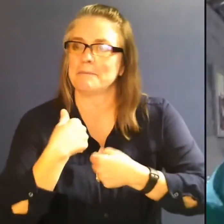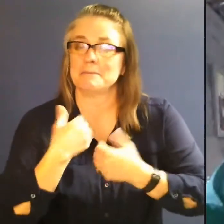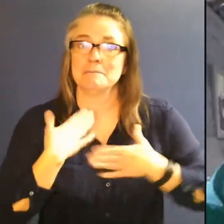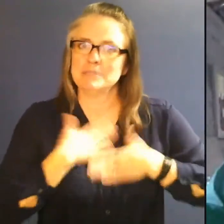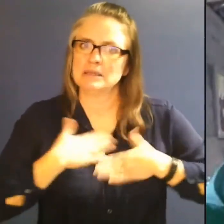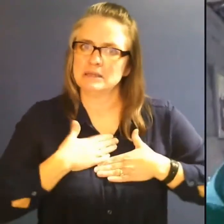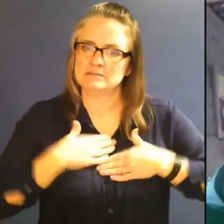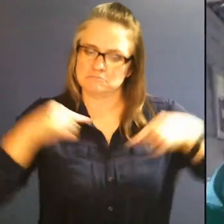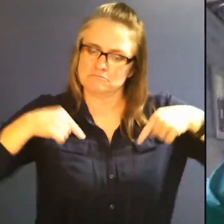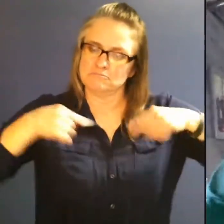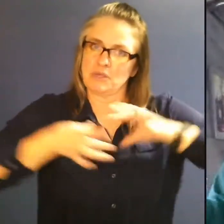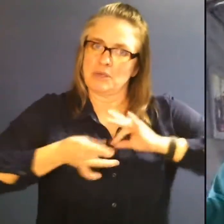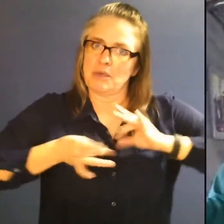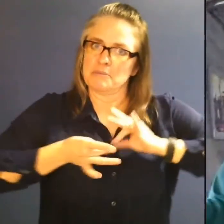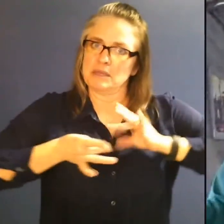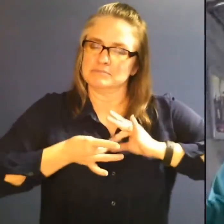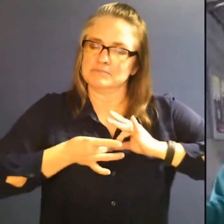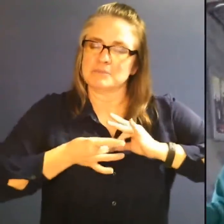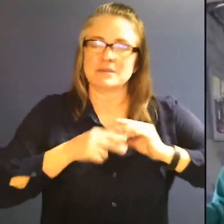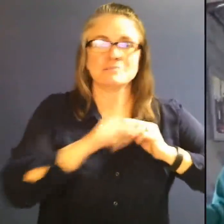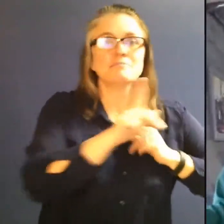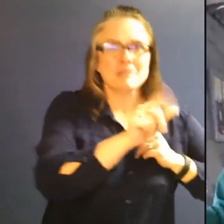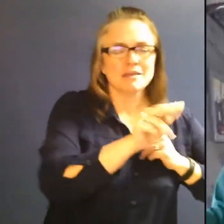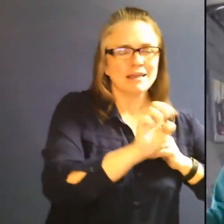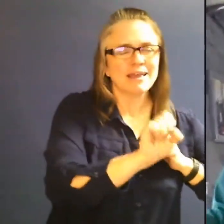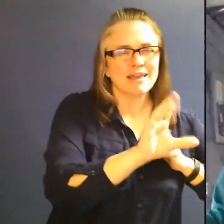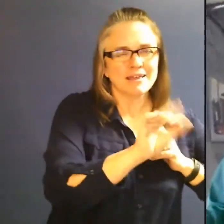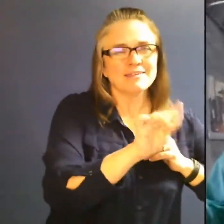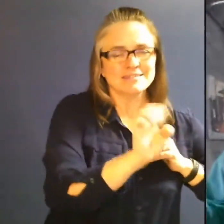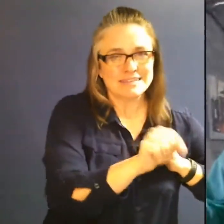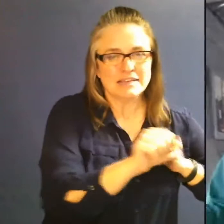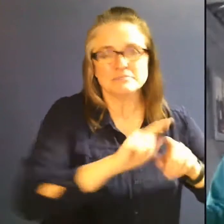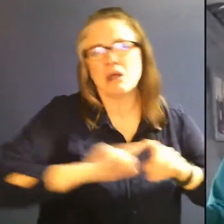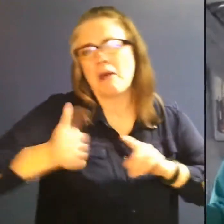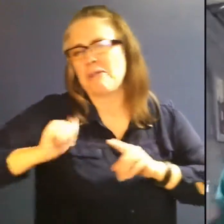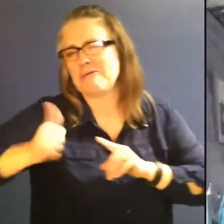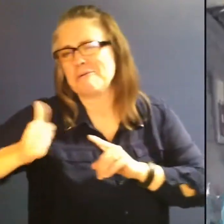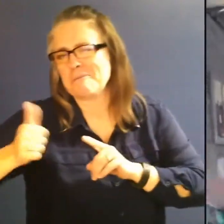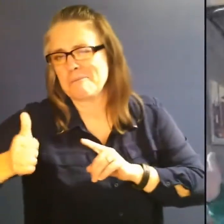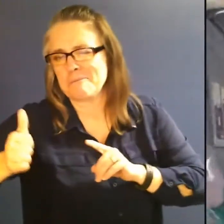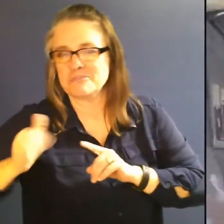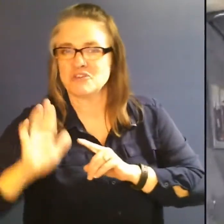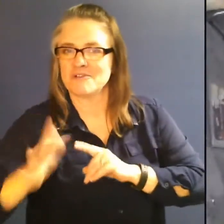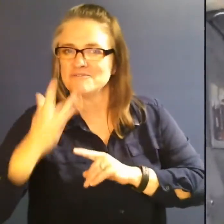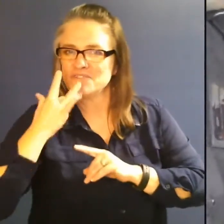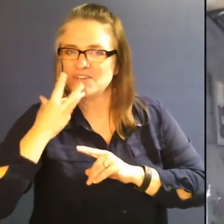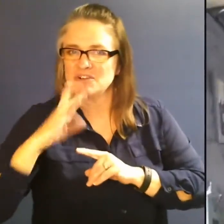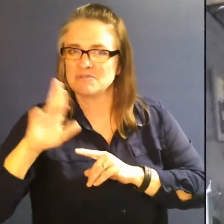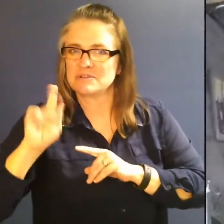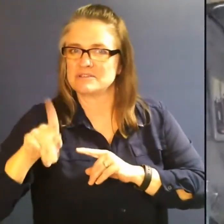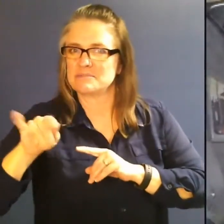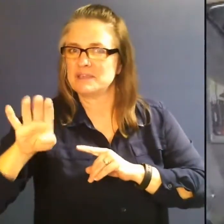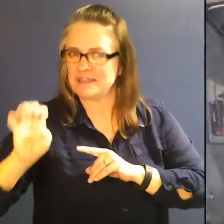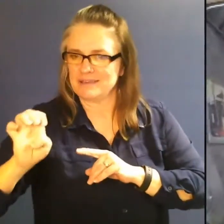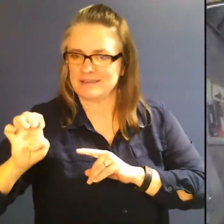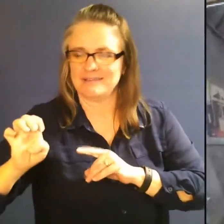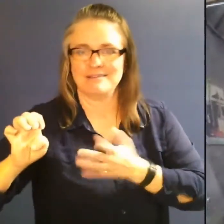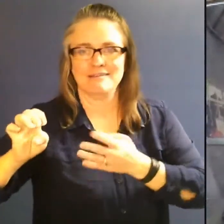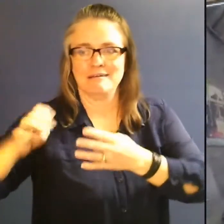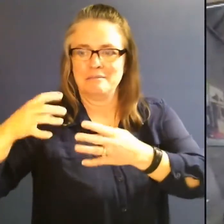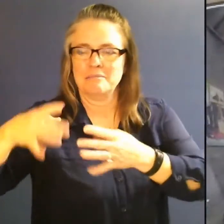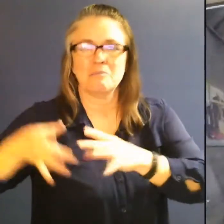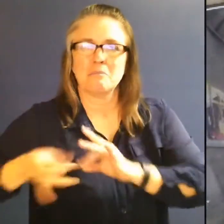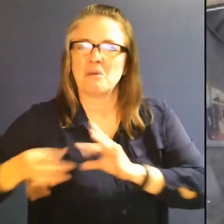Besides pancakes, how do you use it? What's your favorite recipe? I put it in a lot of different things. I like to